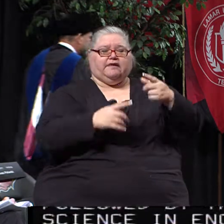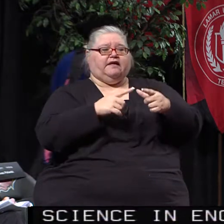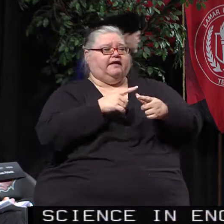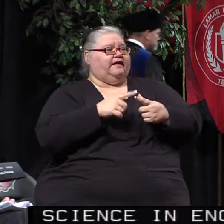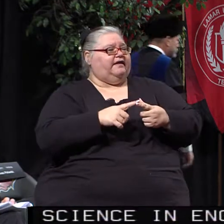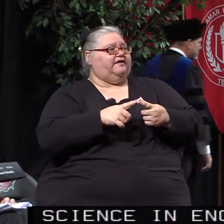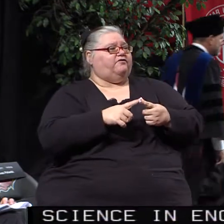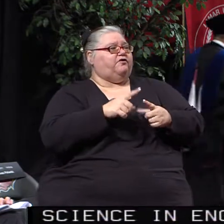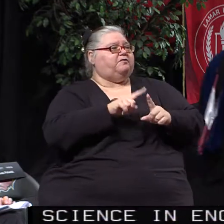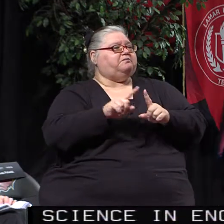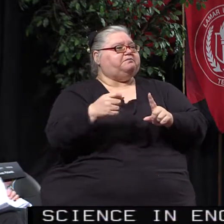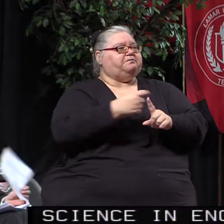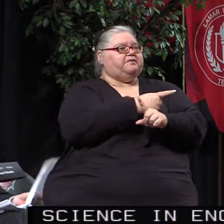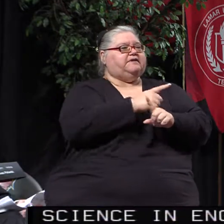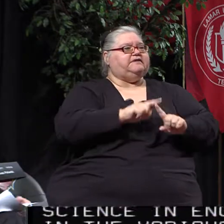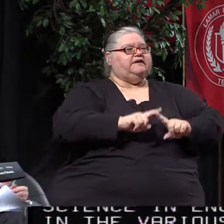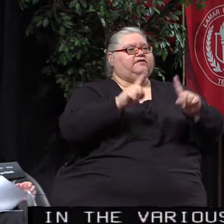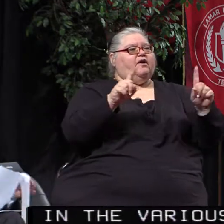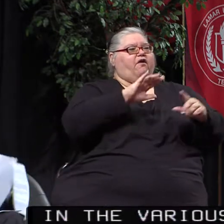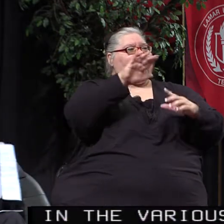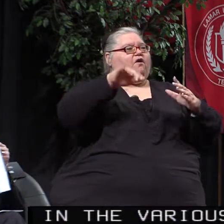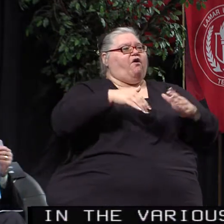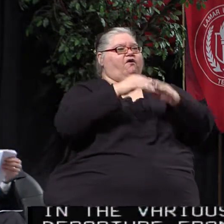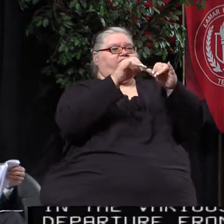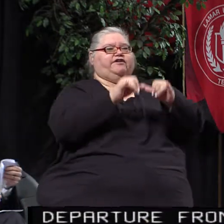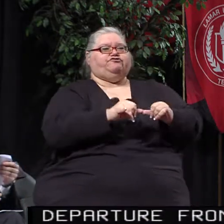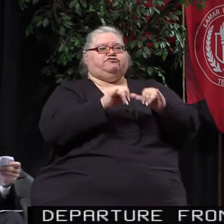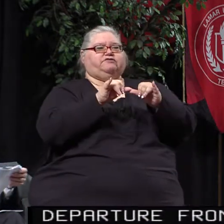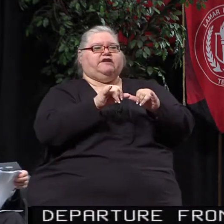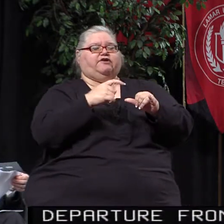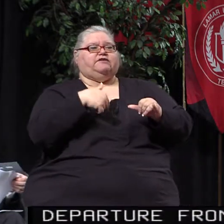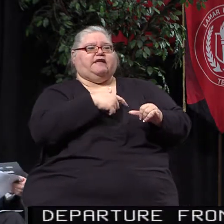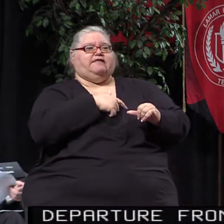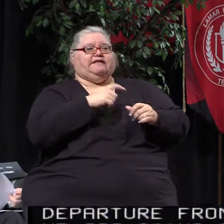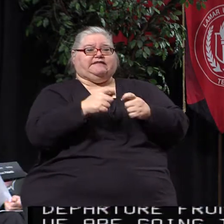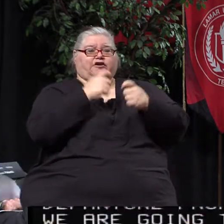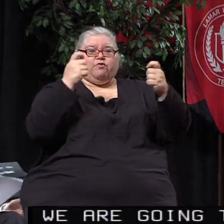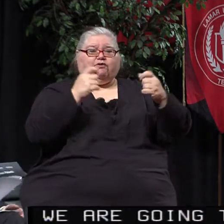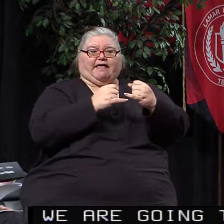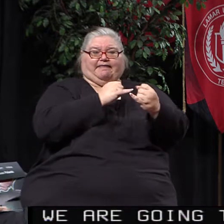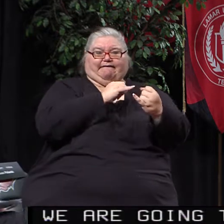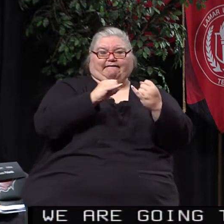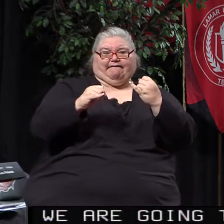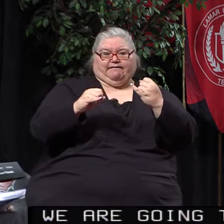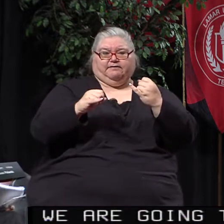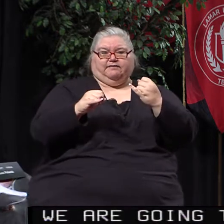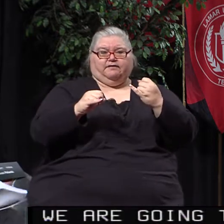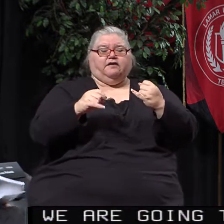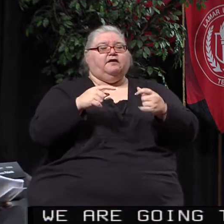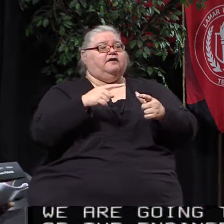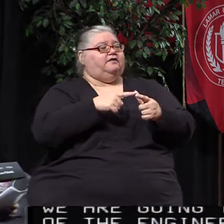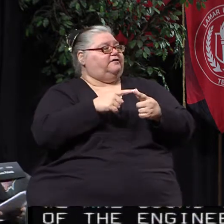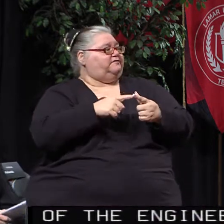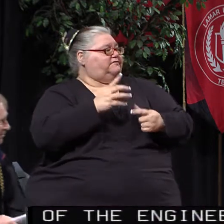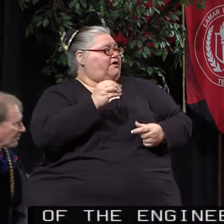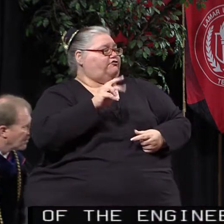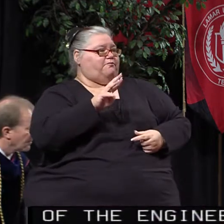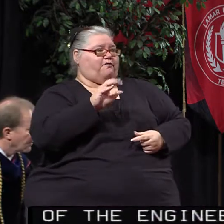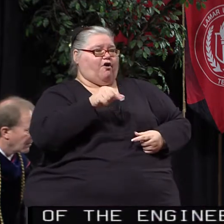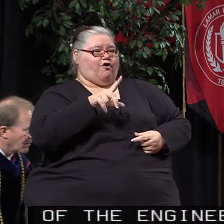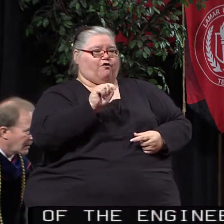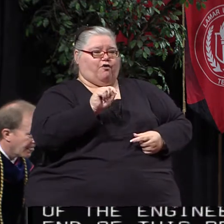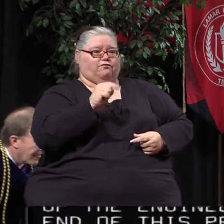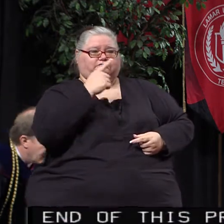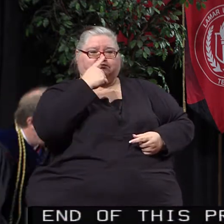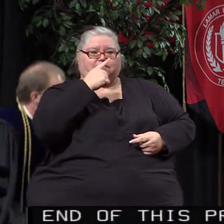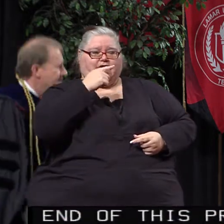from previous years, we are going to have the Order of the Engineer ceremony at the end of this presentation. Dr. Marquardt, please come forward